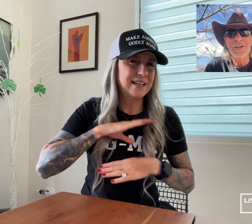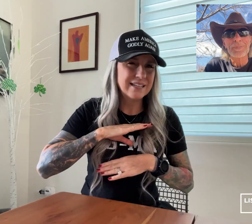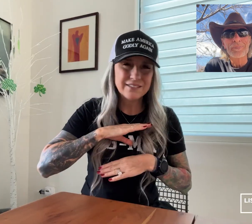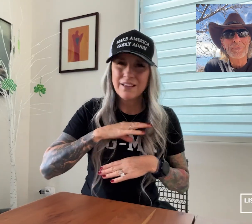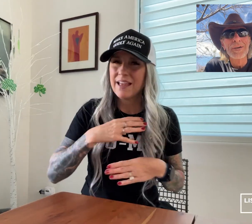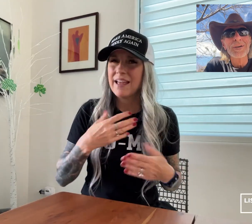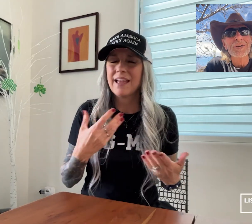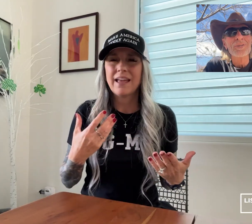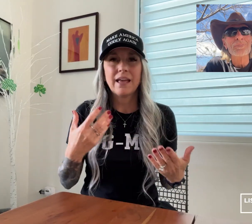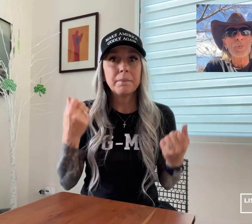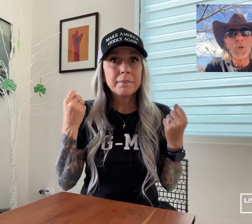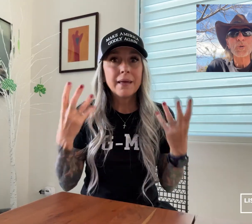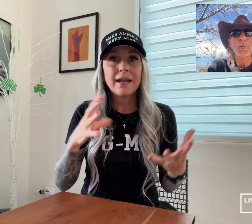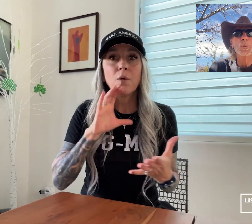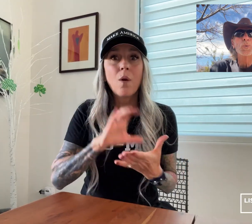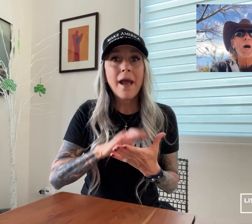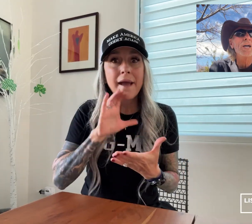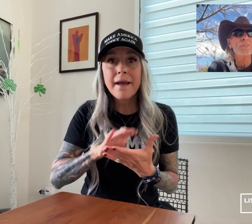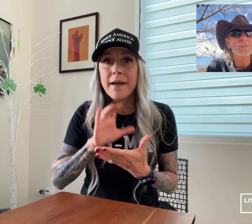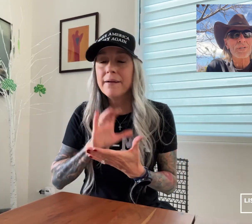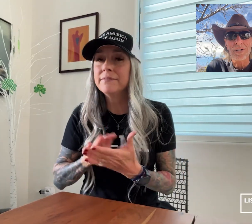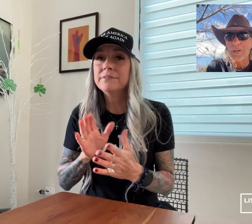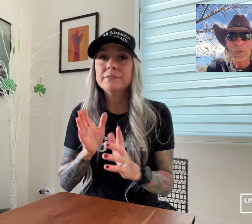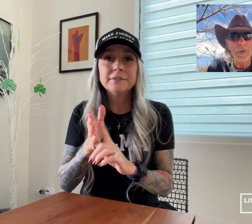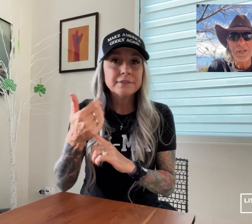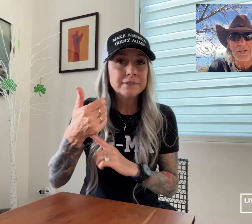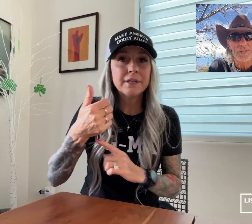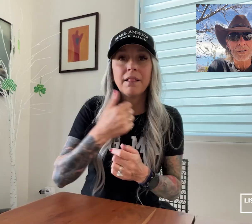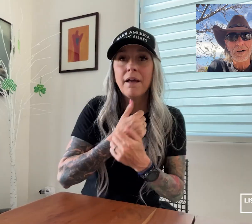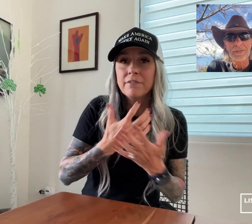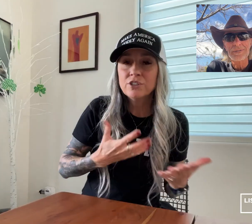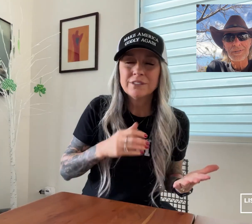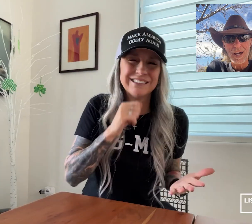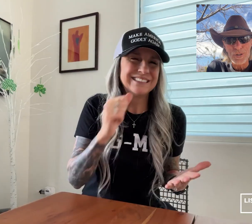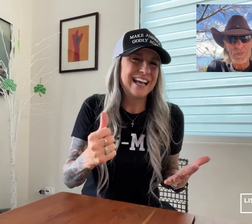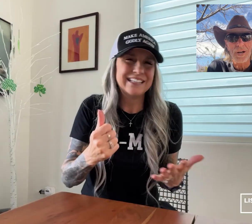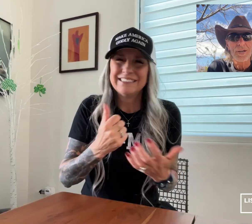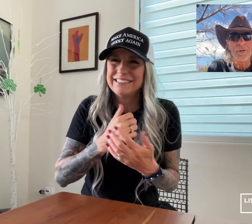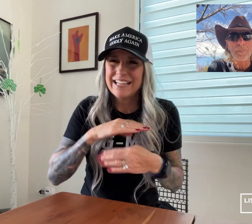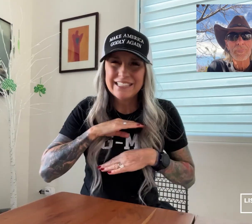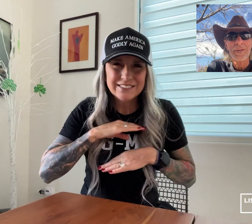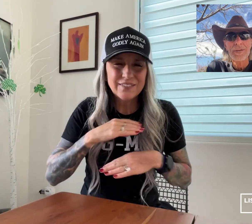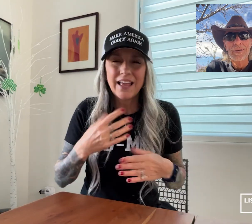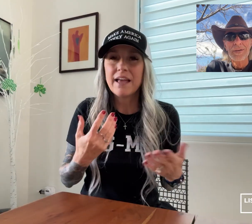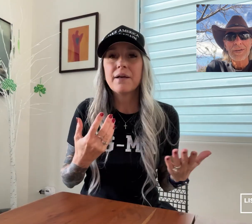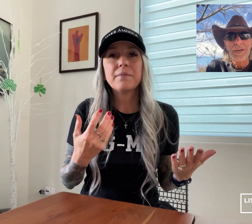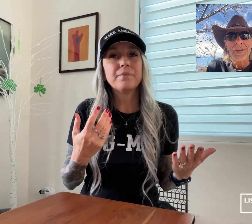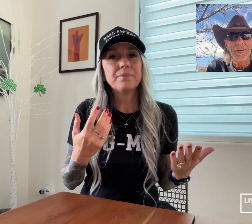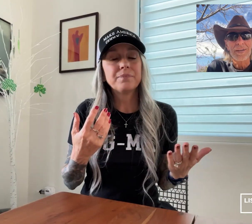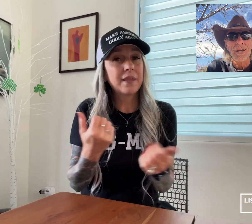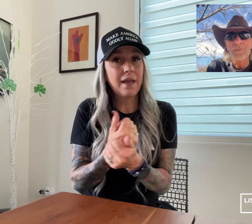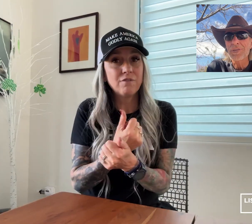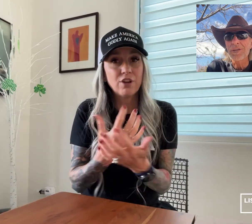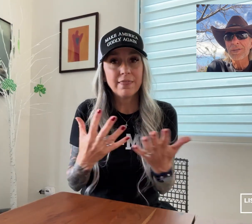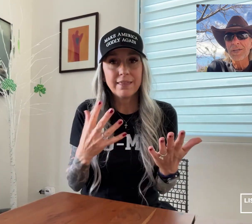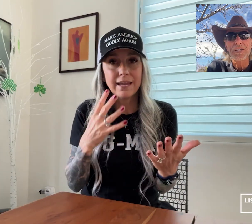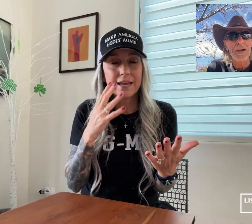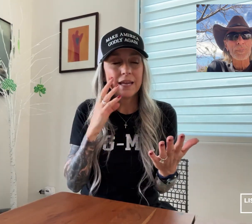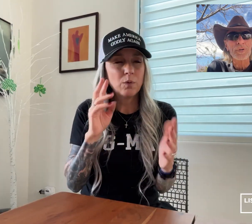him. Multiple wives and concubines did not satisfy him. And everything that he kept looking